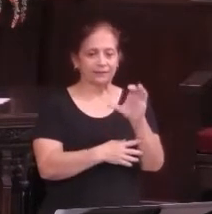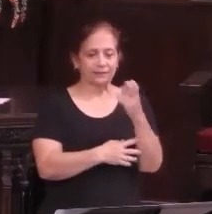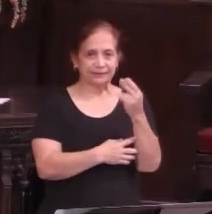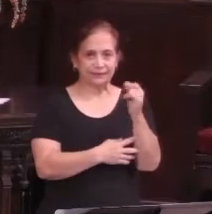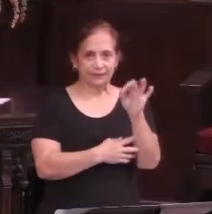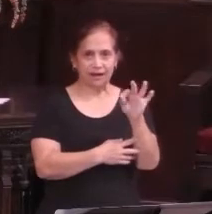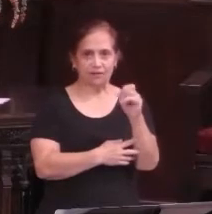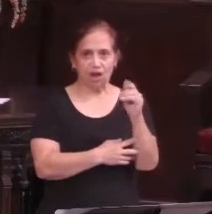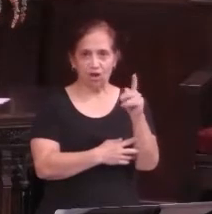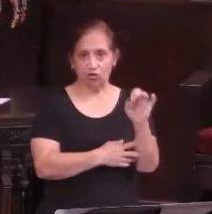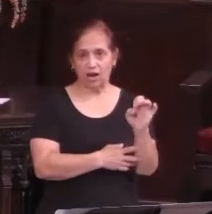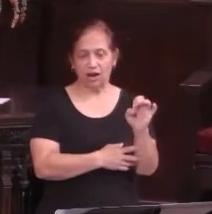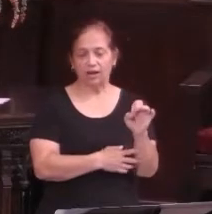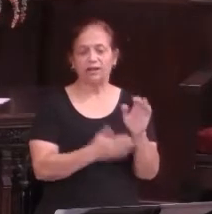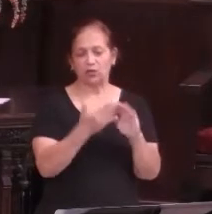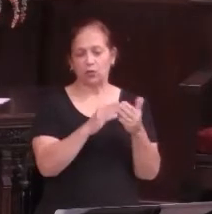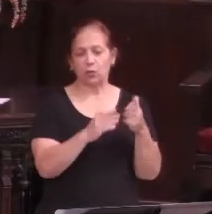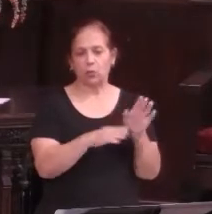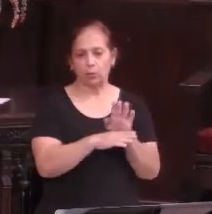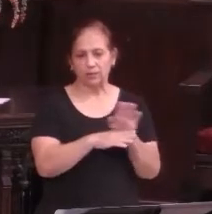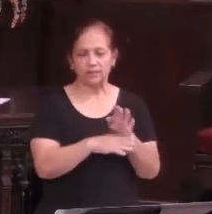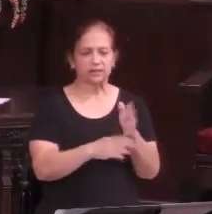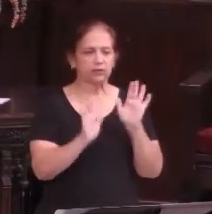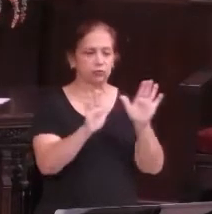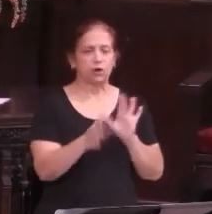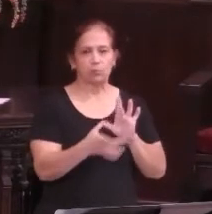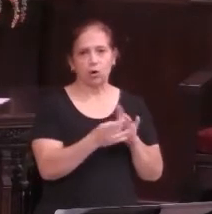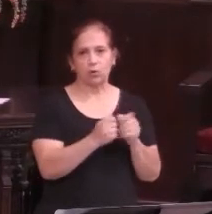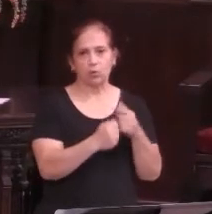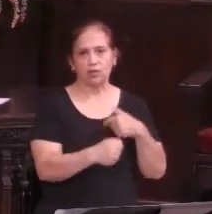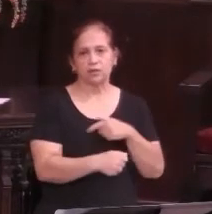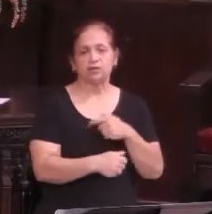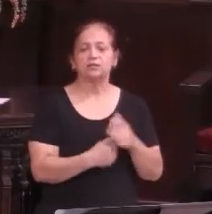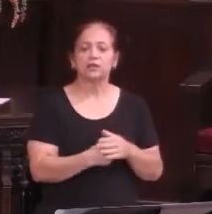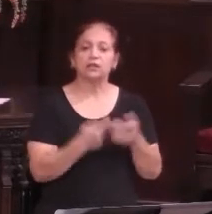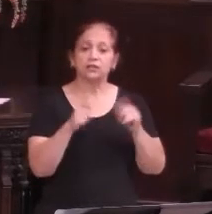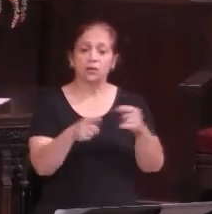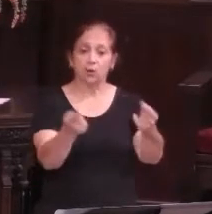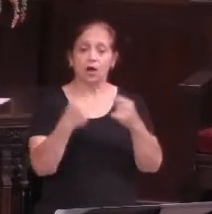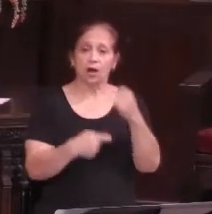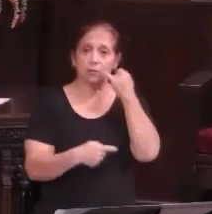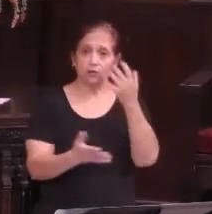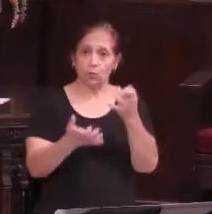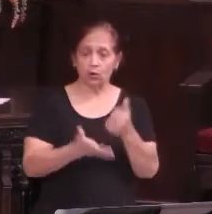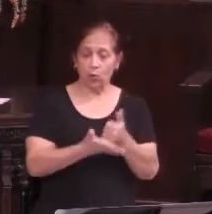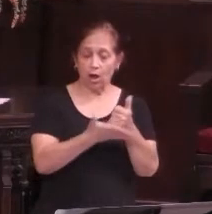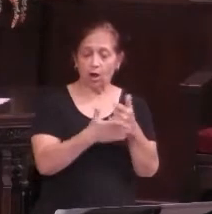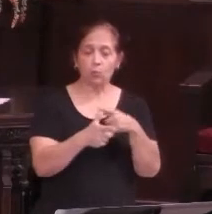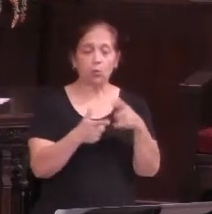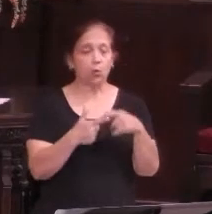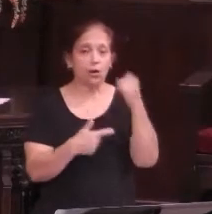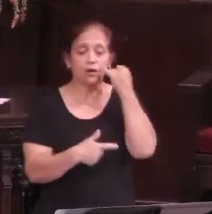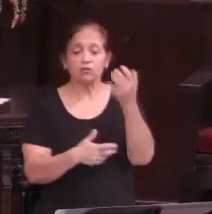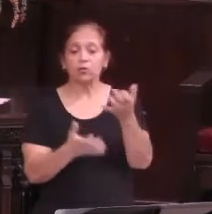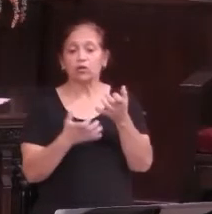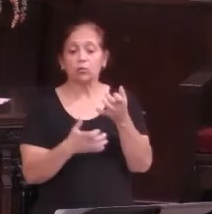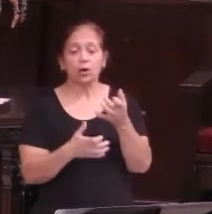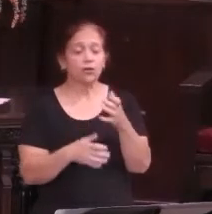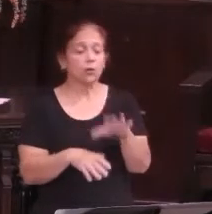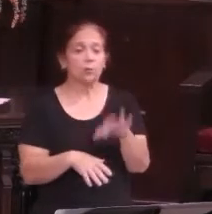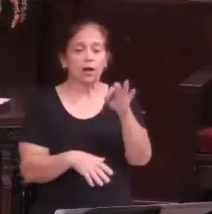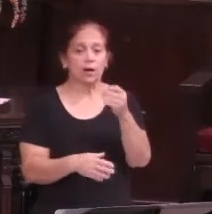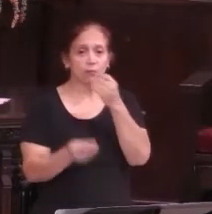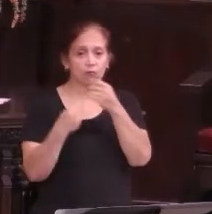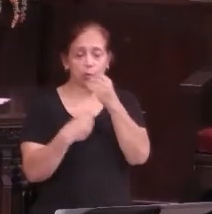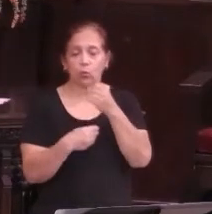been a great partner. So come down if you'd like to help out, or if you'd like to just pick up a meal to